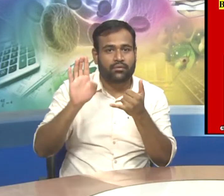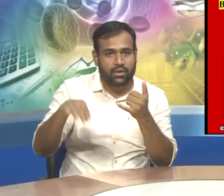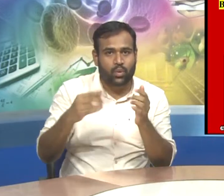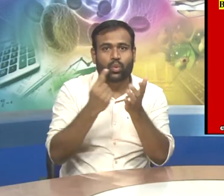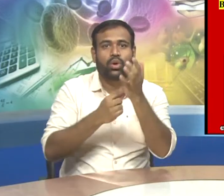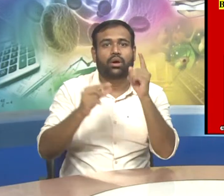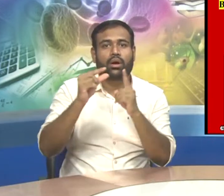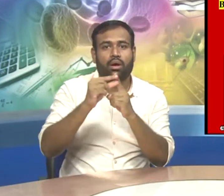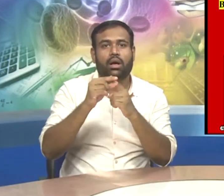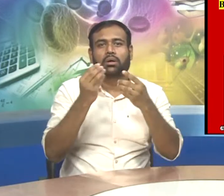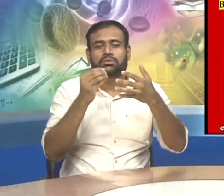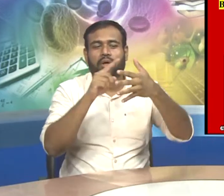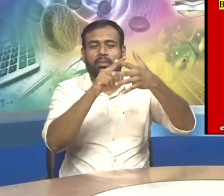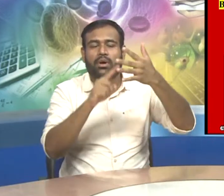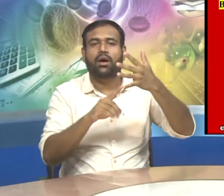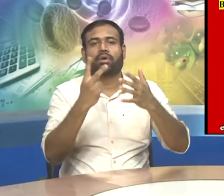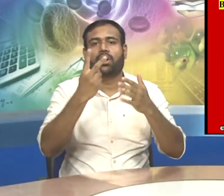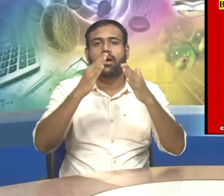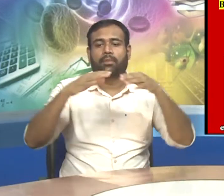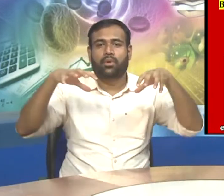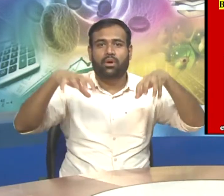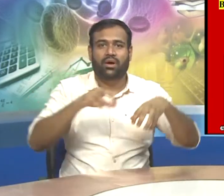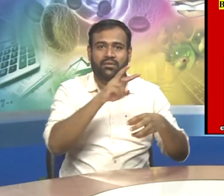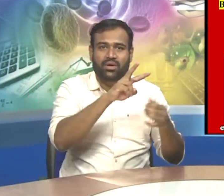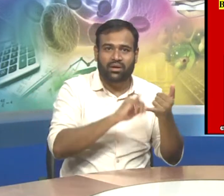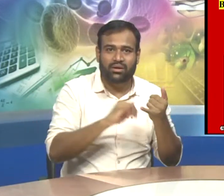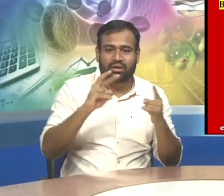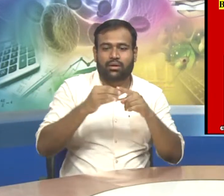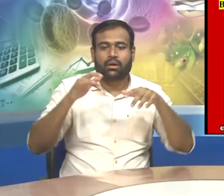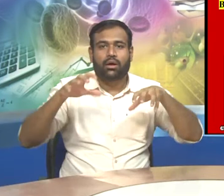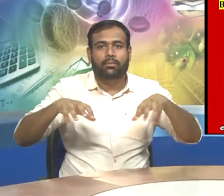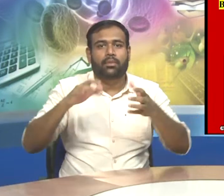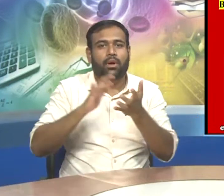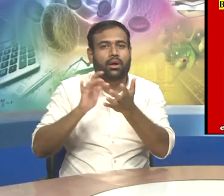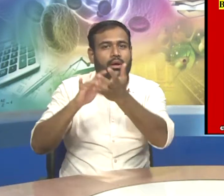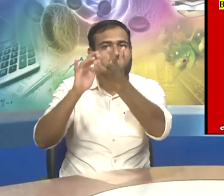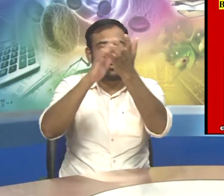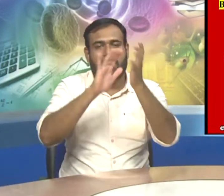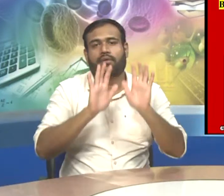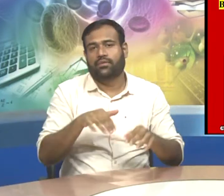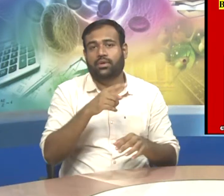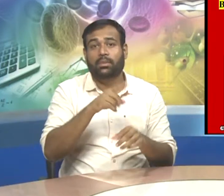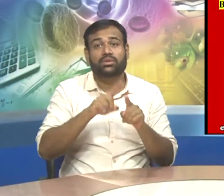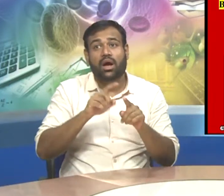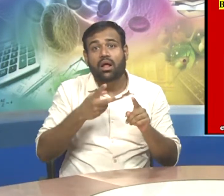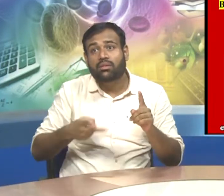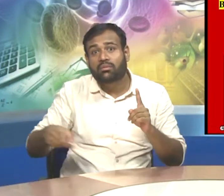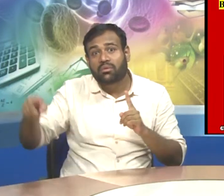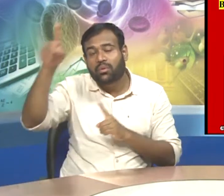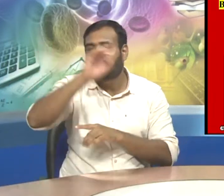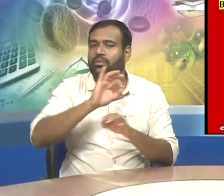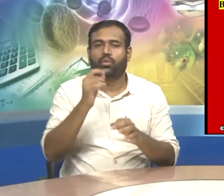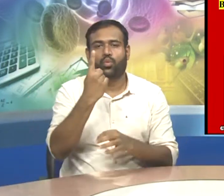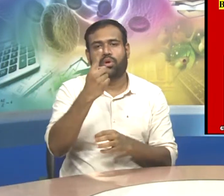bicameral legislatures. Andhra Pradesh, Bihar, Karnataka, Maharashtra, Telangana, Uttar